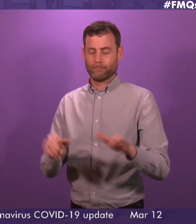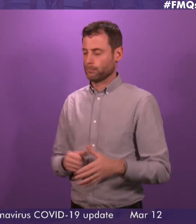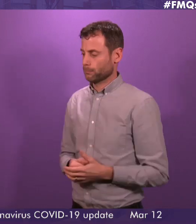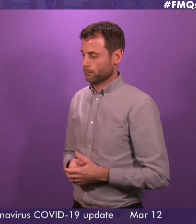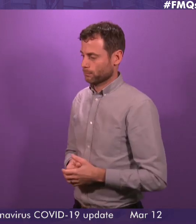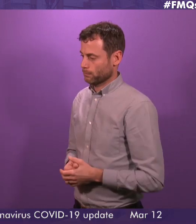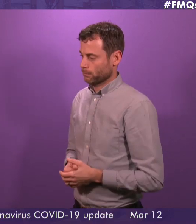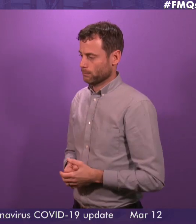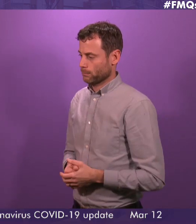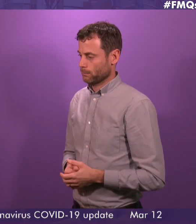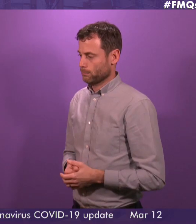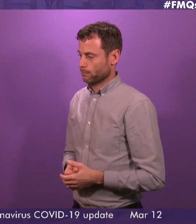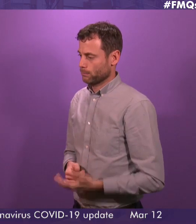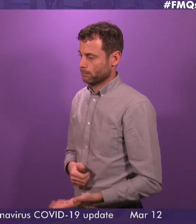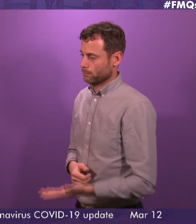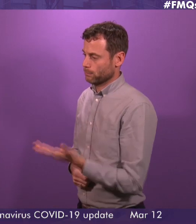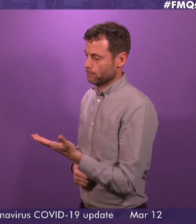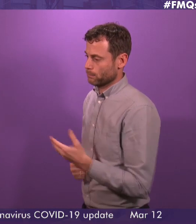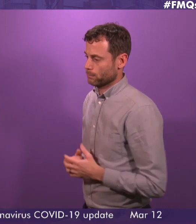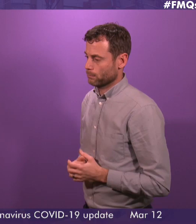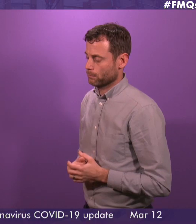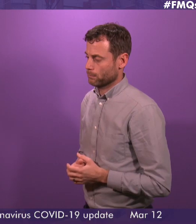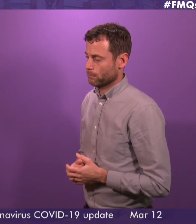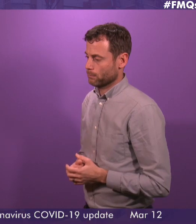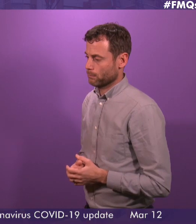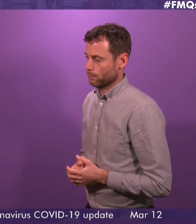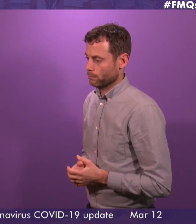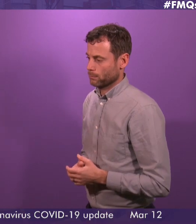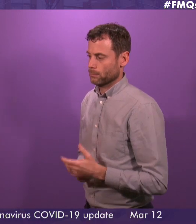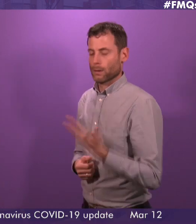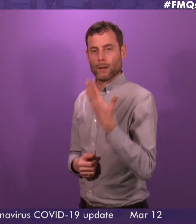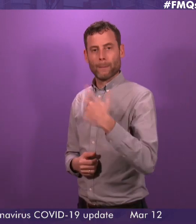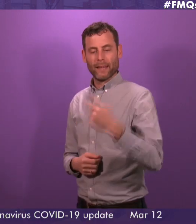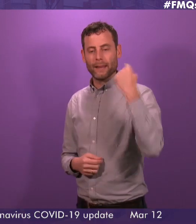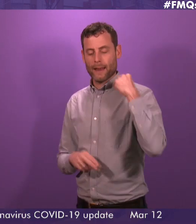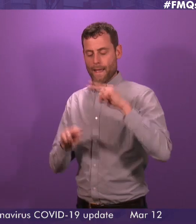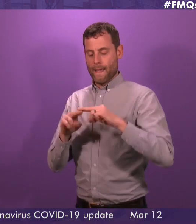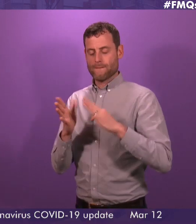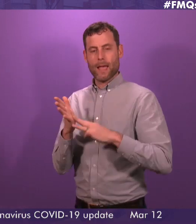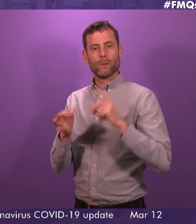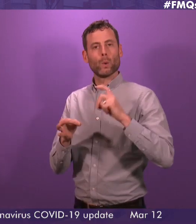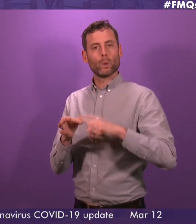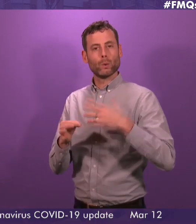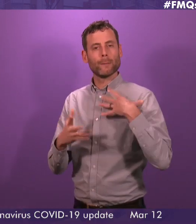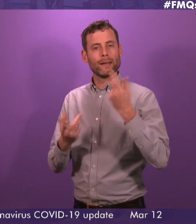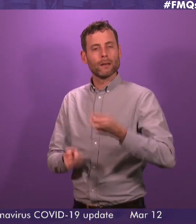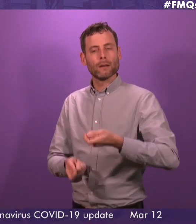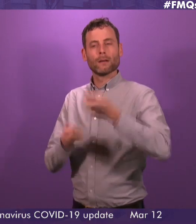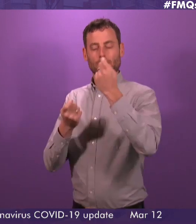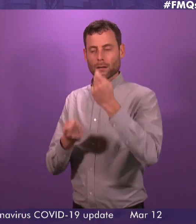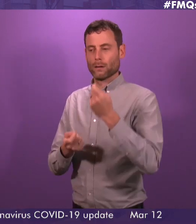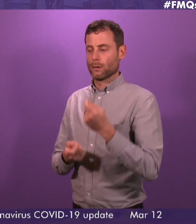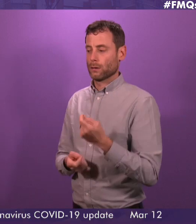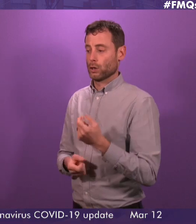And Anas Sarwar. Presiding Officer, during my point of order after FMQs, I raised a concern that had been brought to my attention